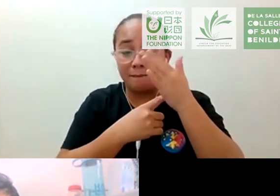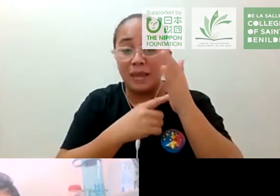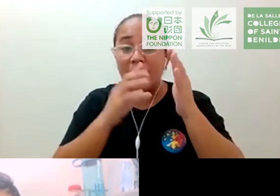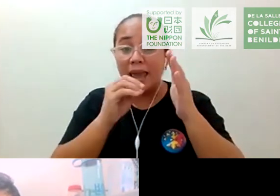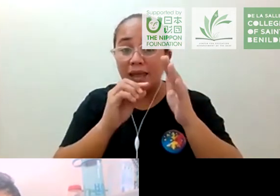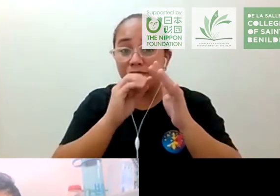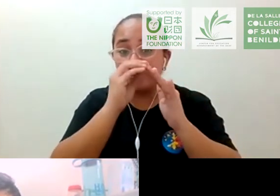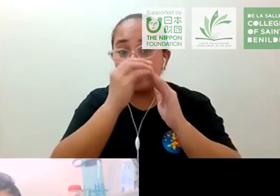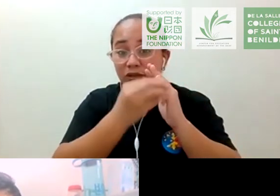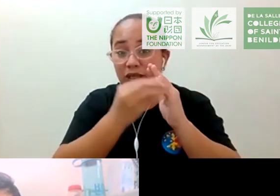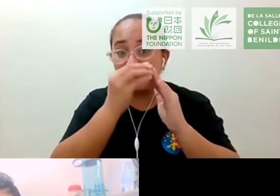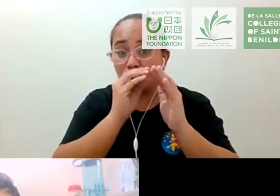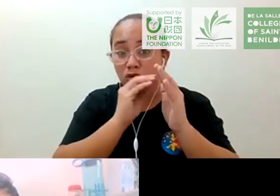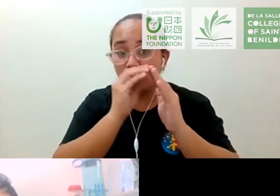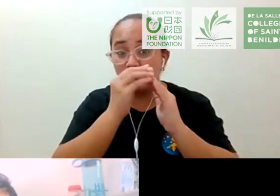hand.